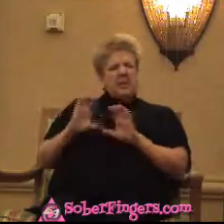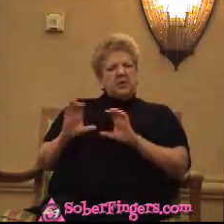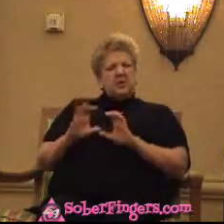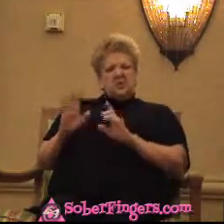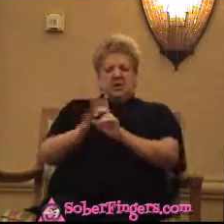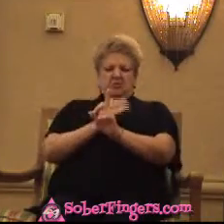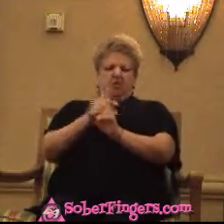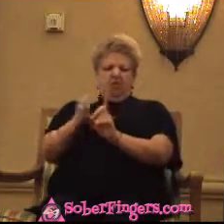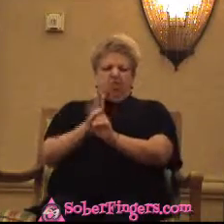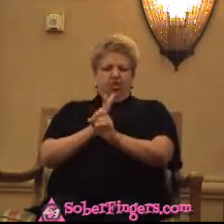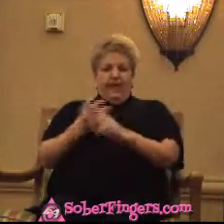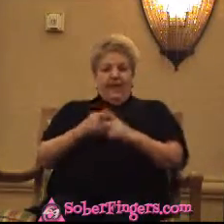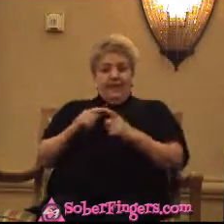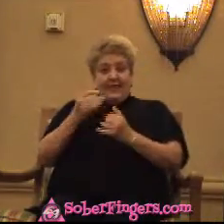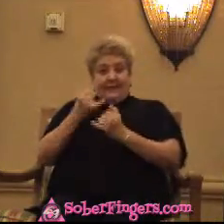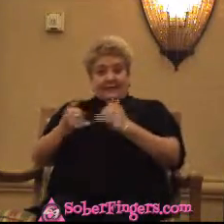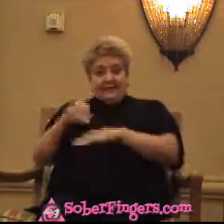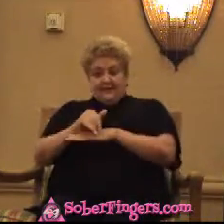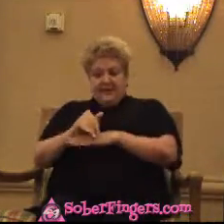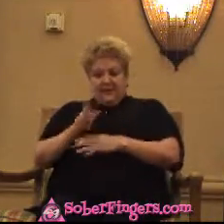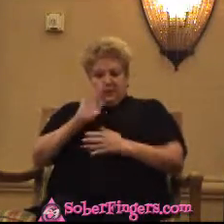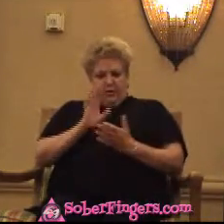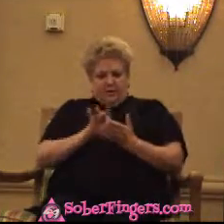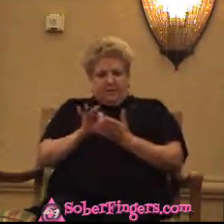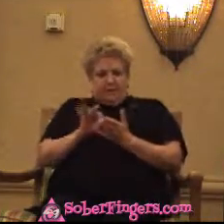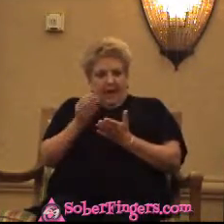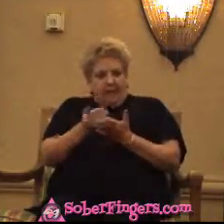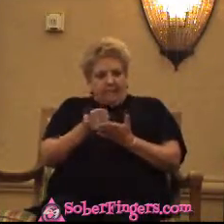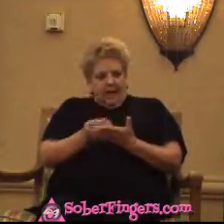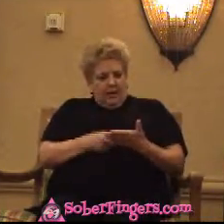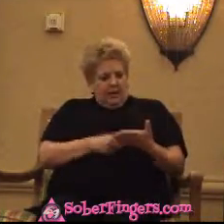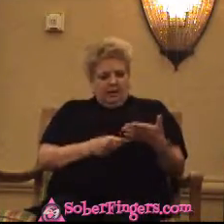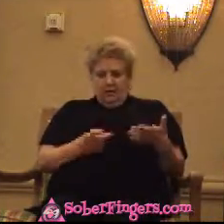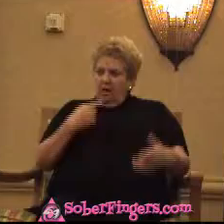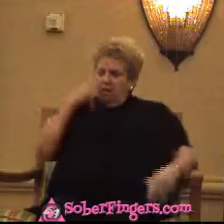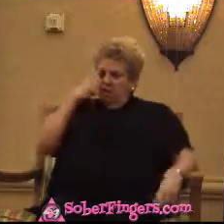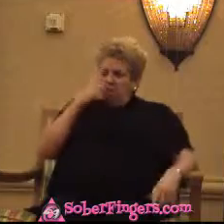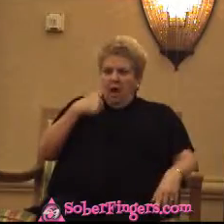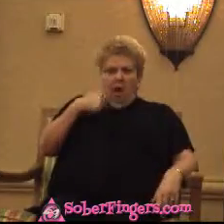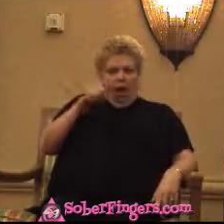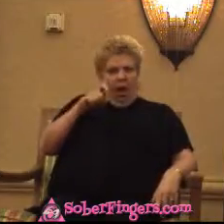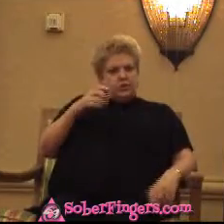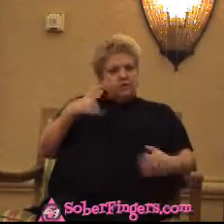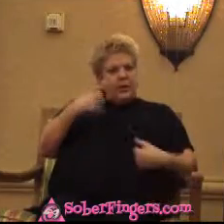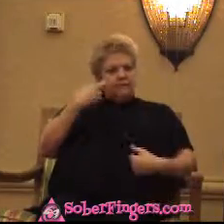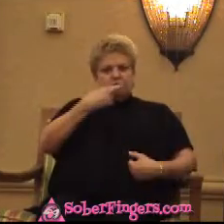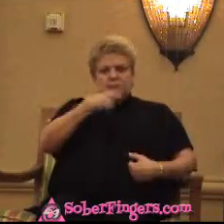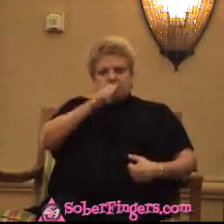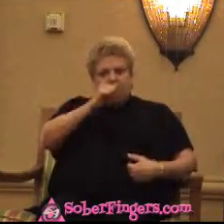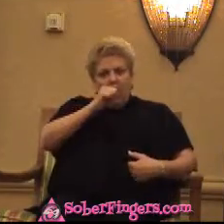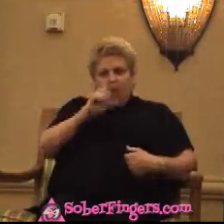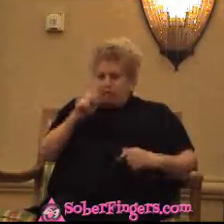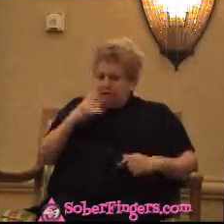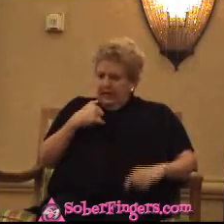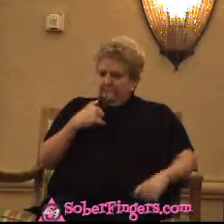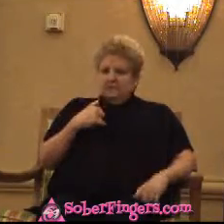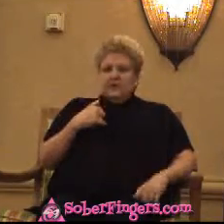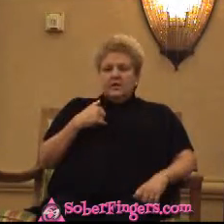counted the money. And I thought, you know, I should have one of these, you know. That looks like fun, you know. So I said to him, Ronnie, let's build